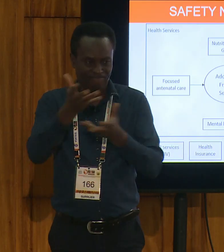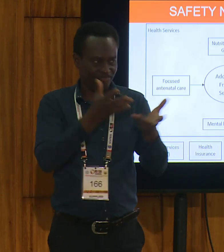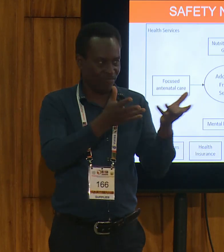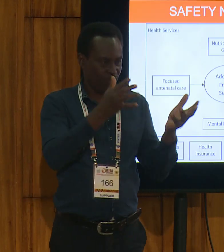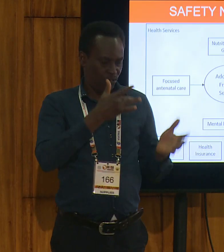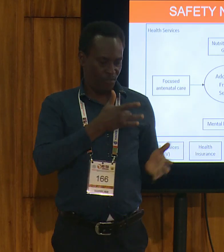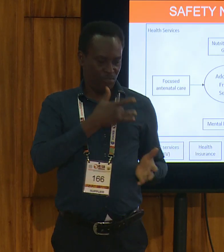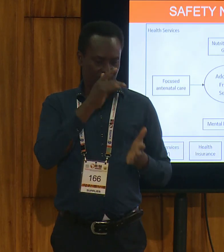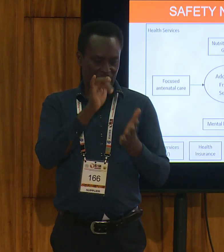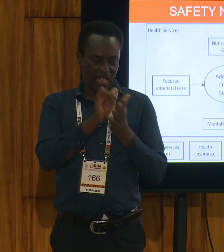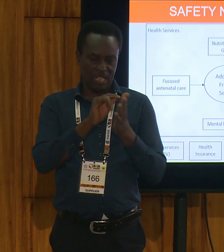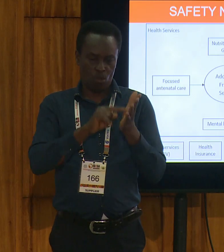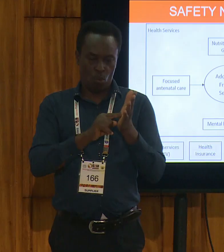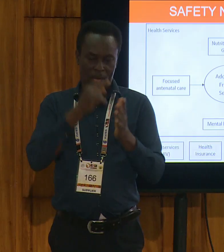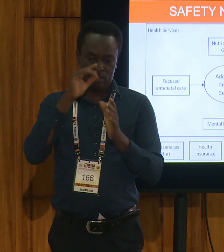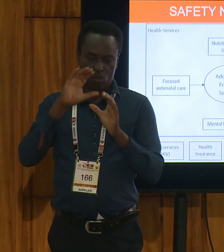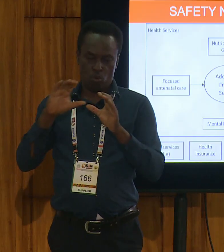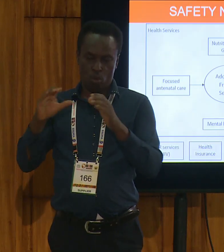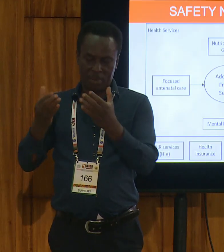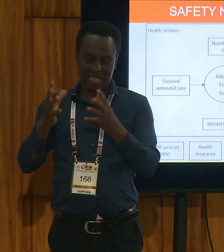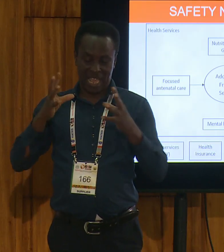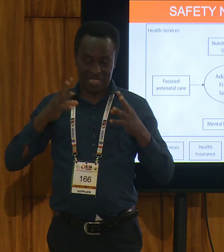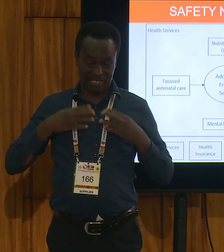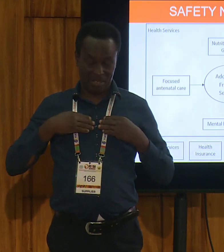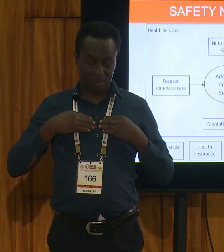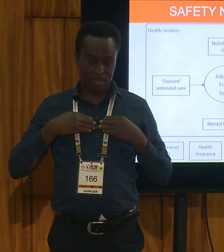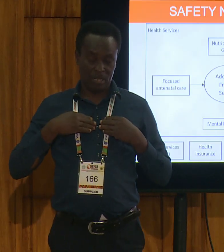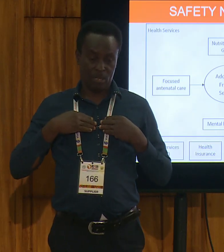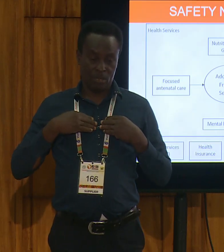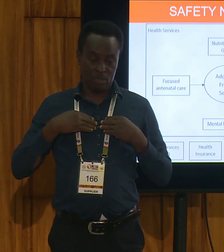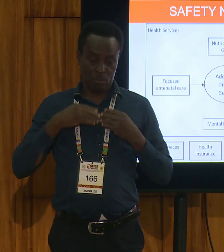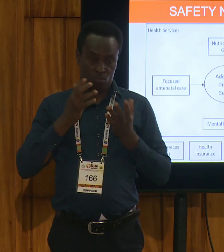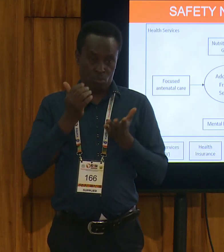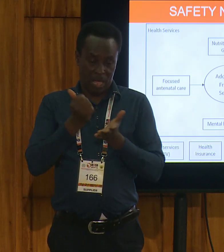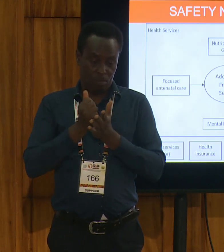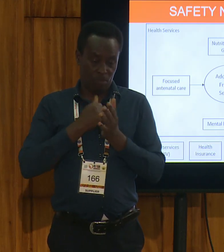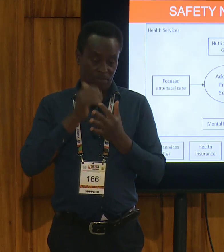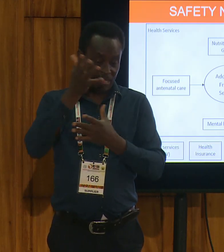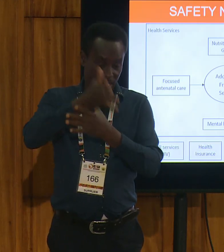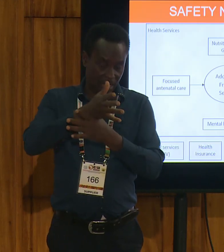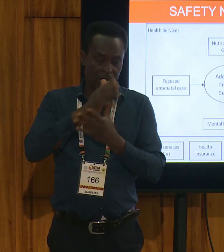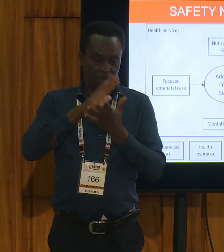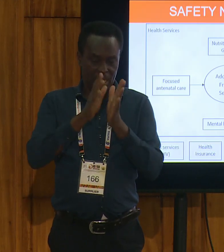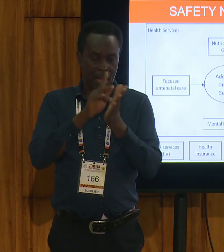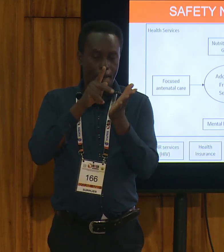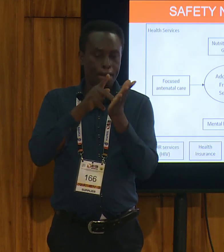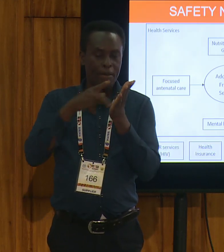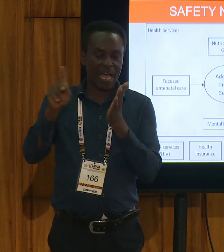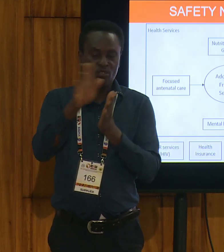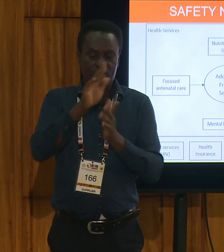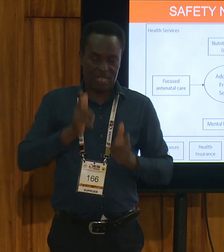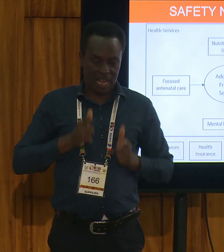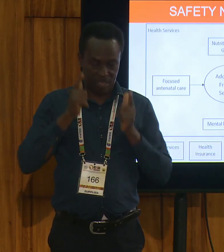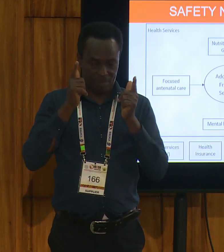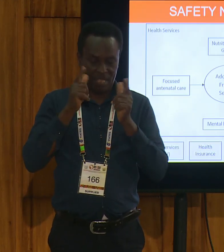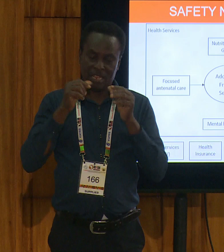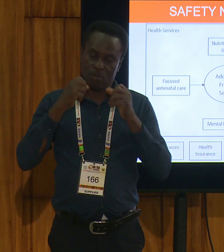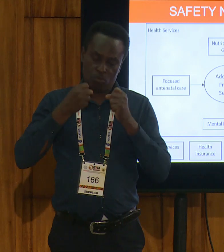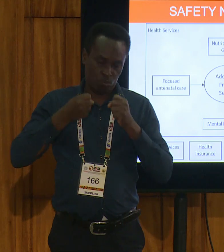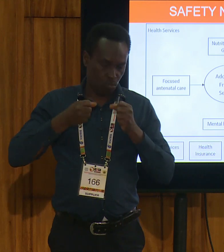that once community accepts and owns our interventions, it becomes a part of them and is